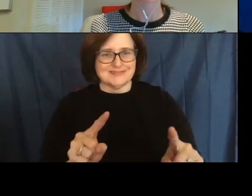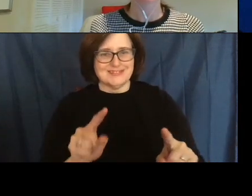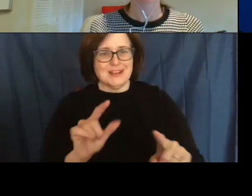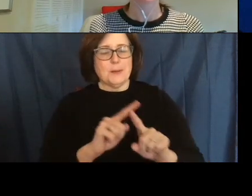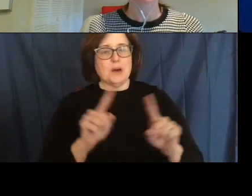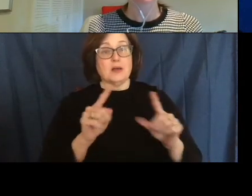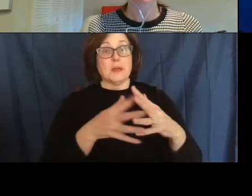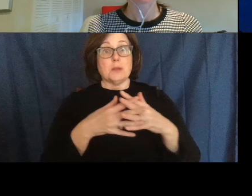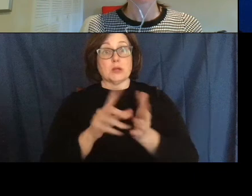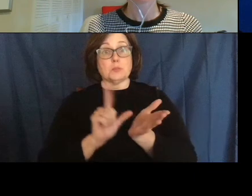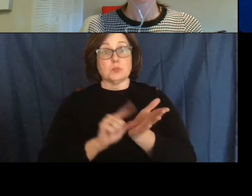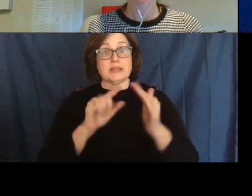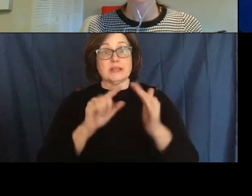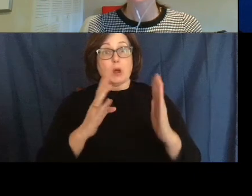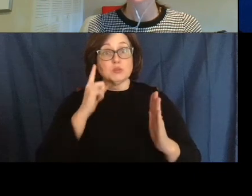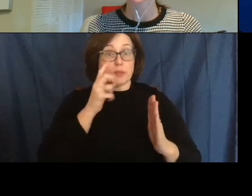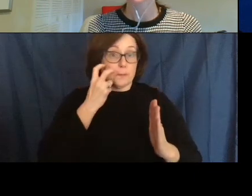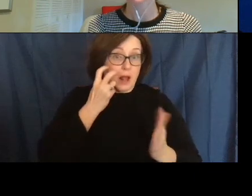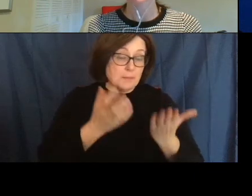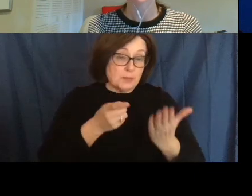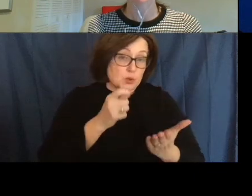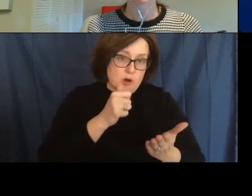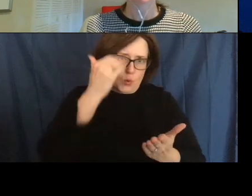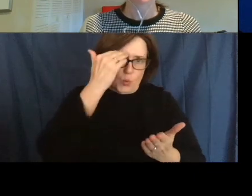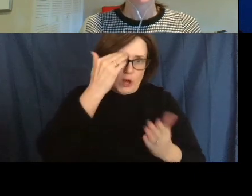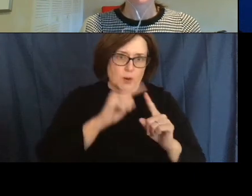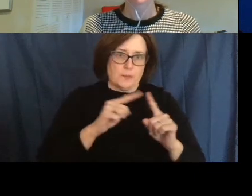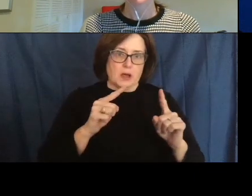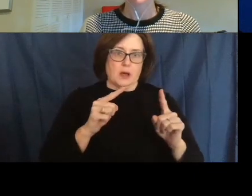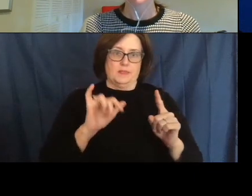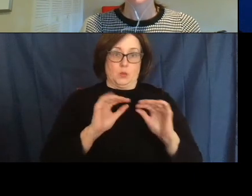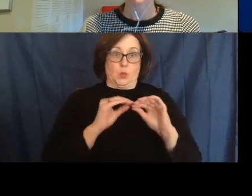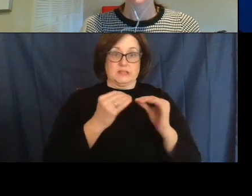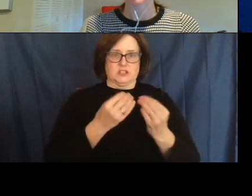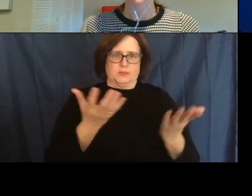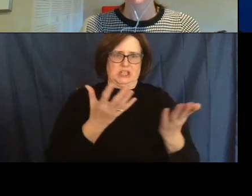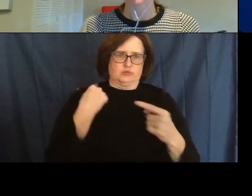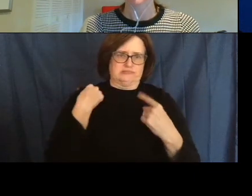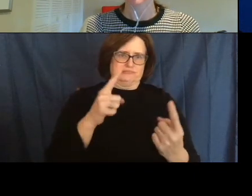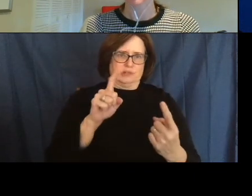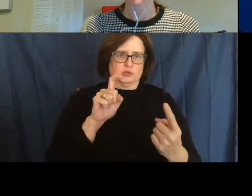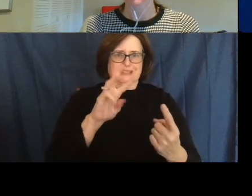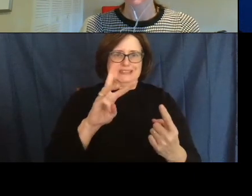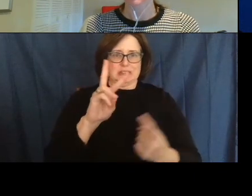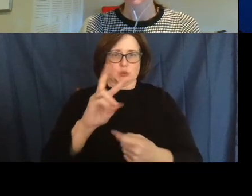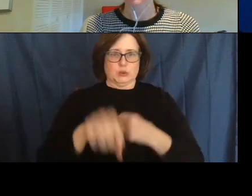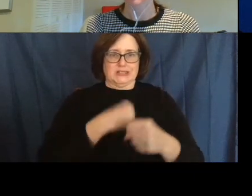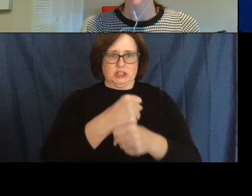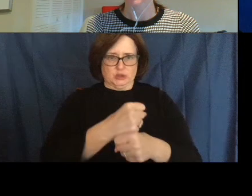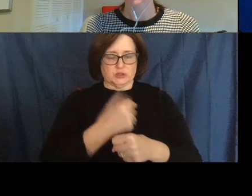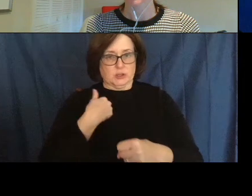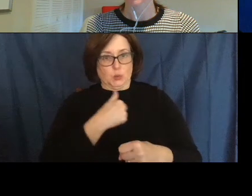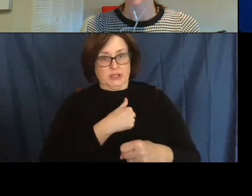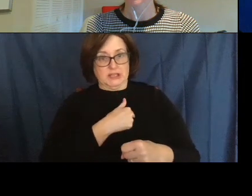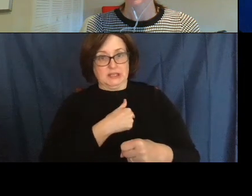of you may not be familiar with us. We have been around 162 years, and we are kind of tasked